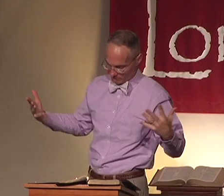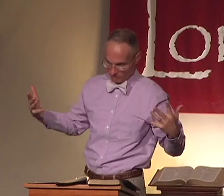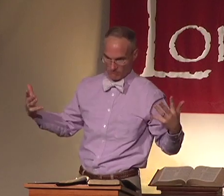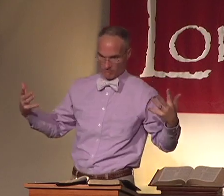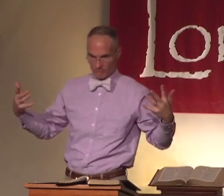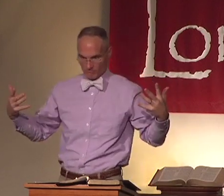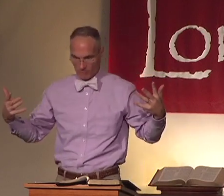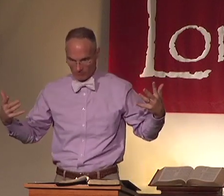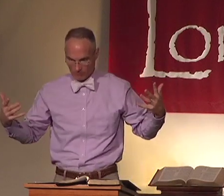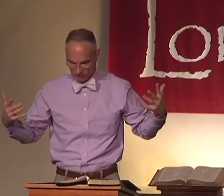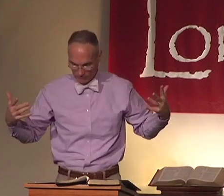My body."